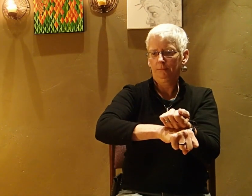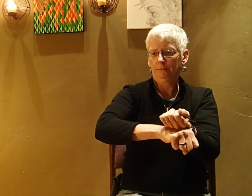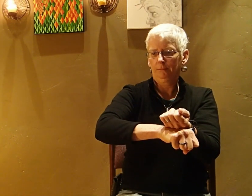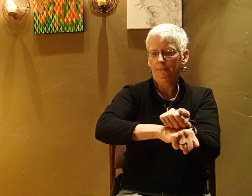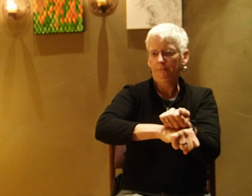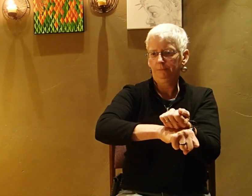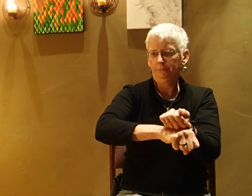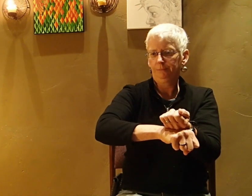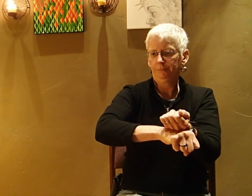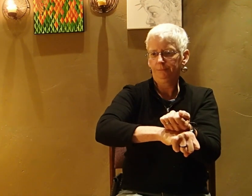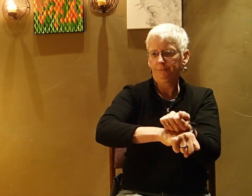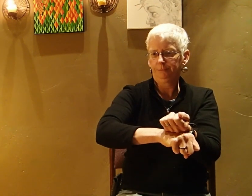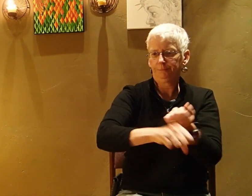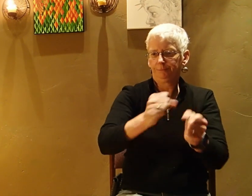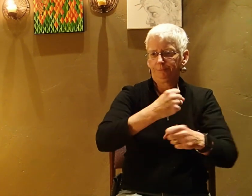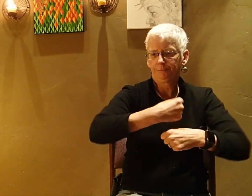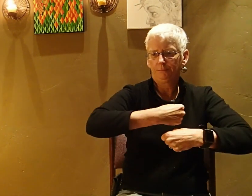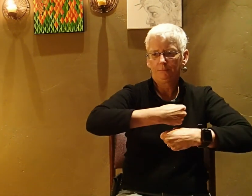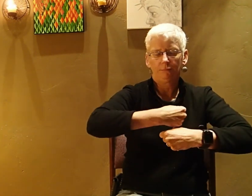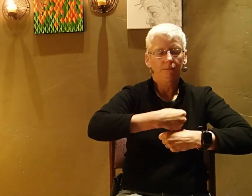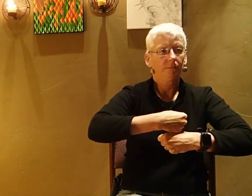cornerstone who makes both